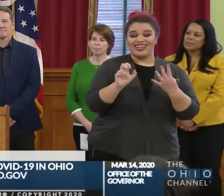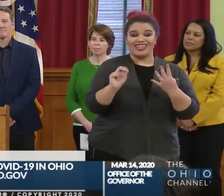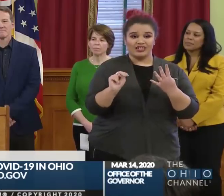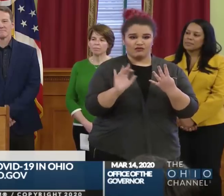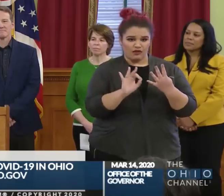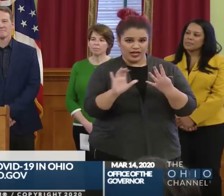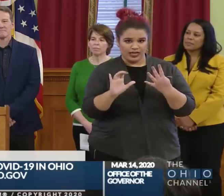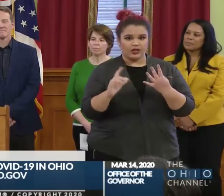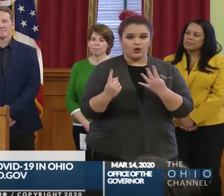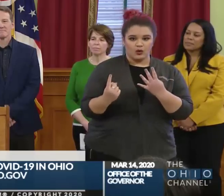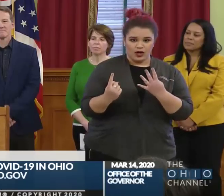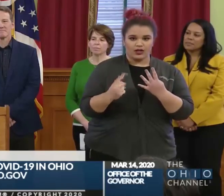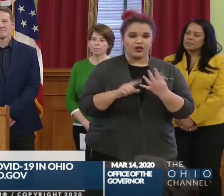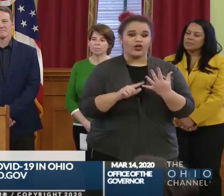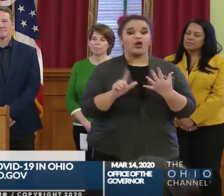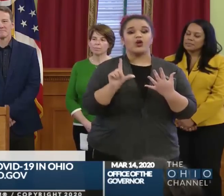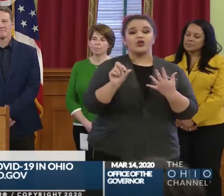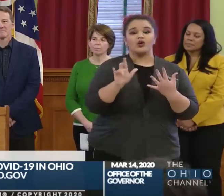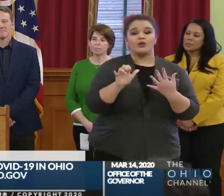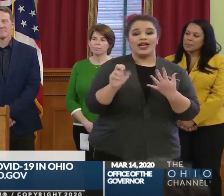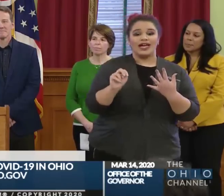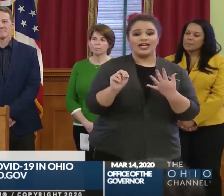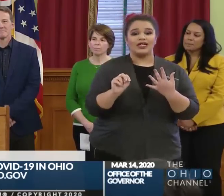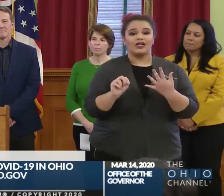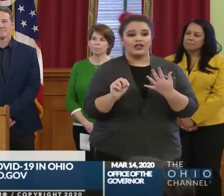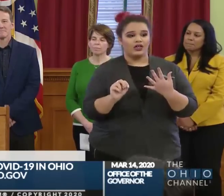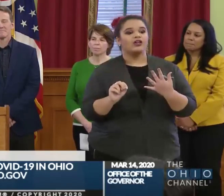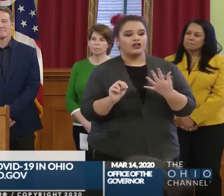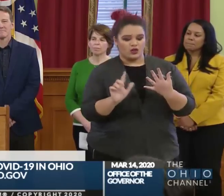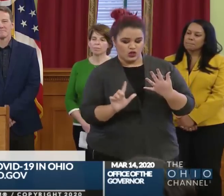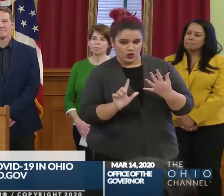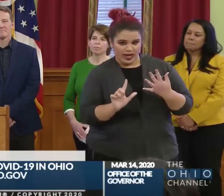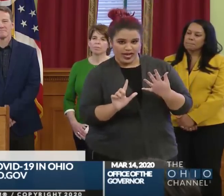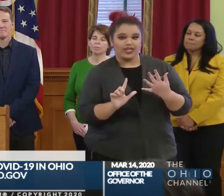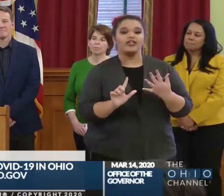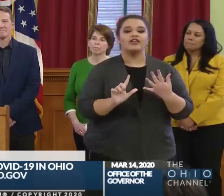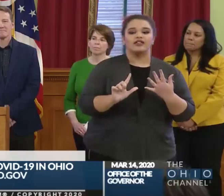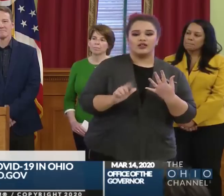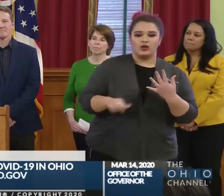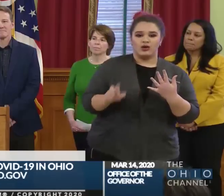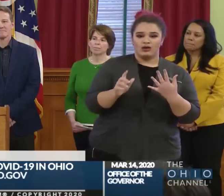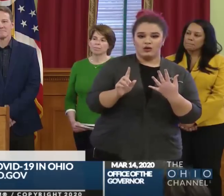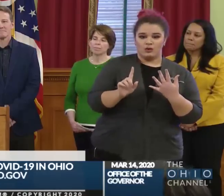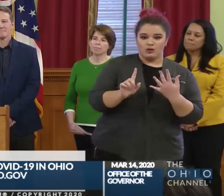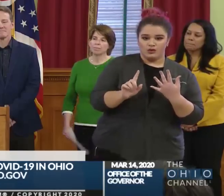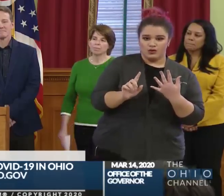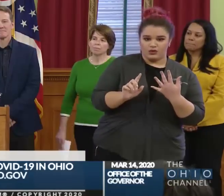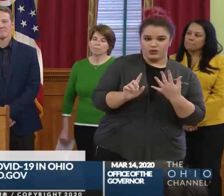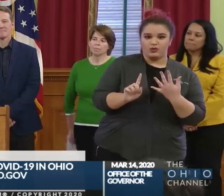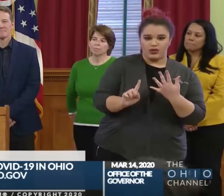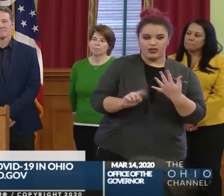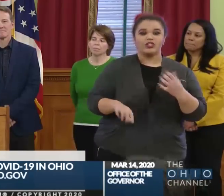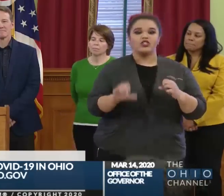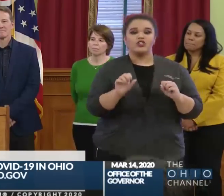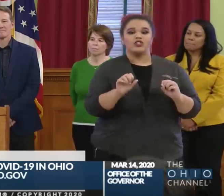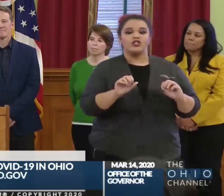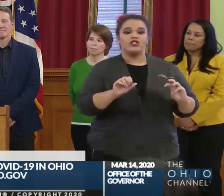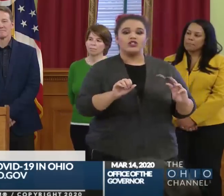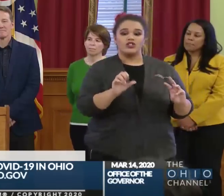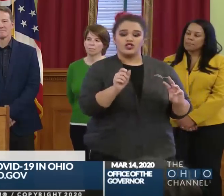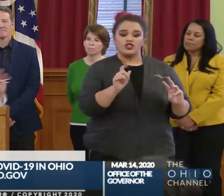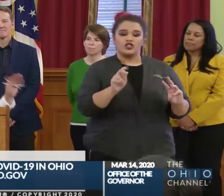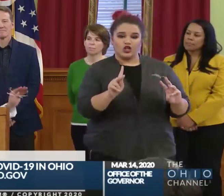1, Stark 3, Summit 2, Trumbull 2. I can tell from what I've heard on the ground or by folks calling